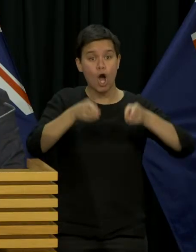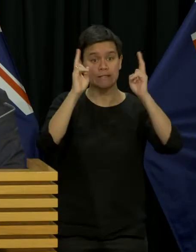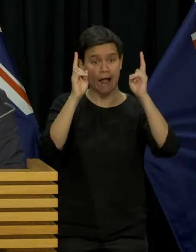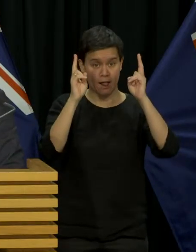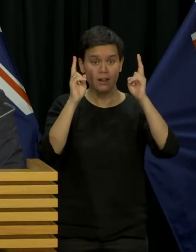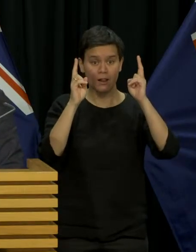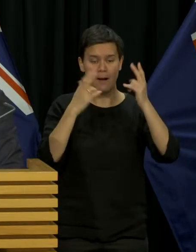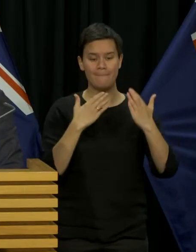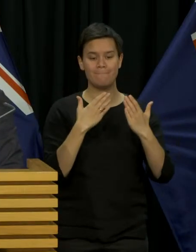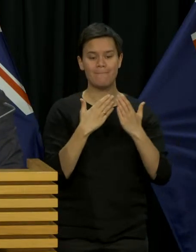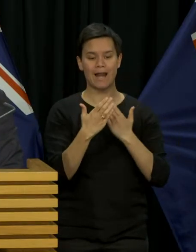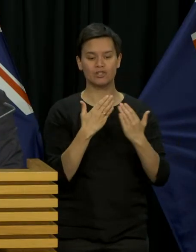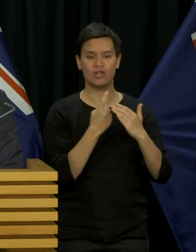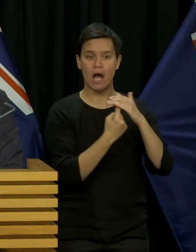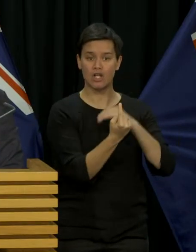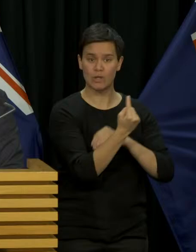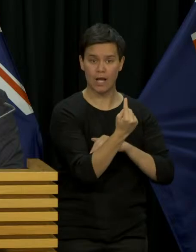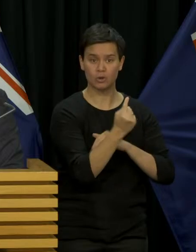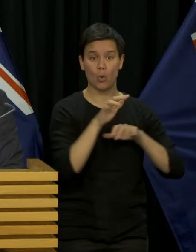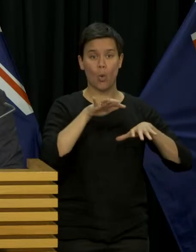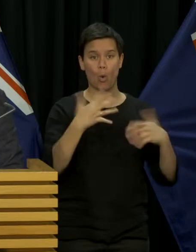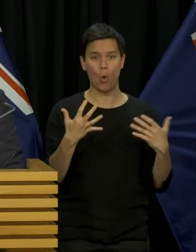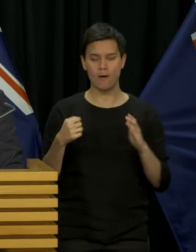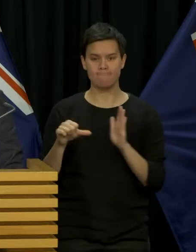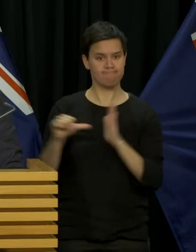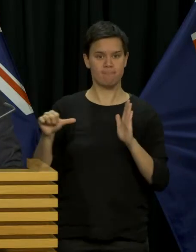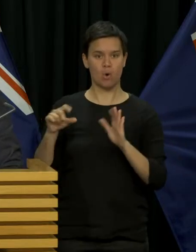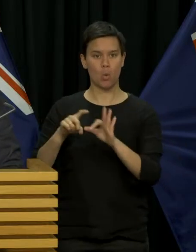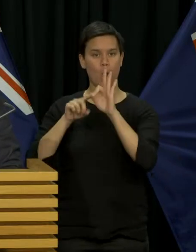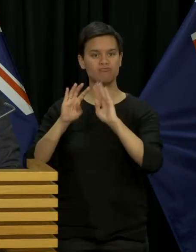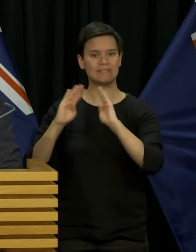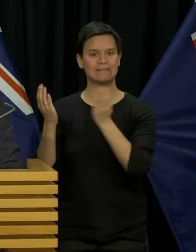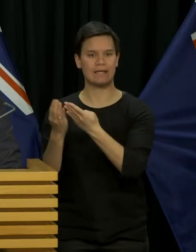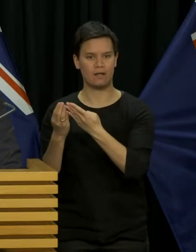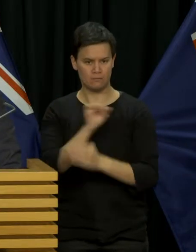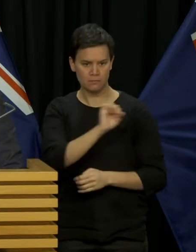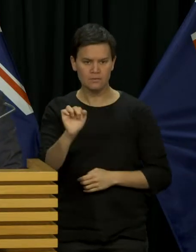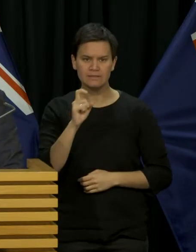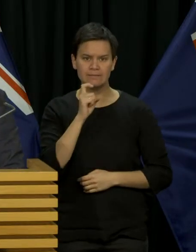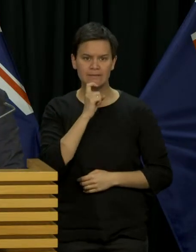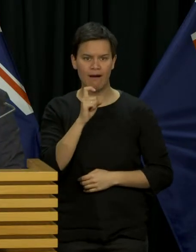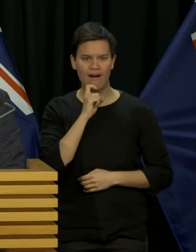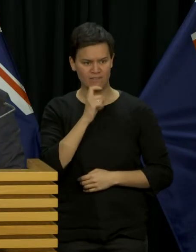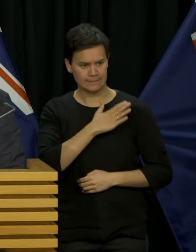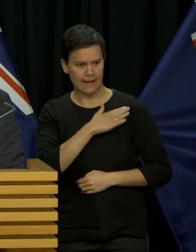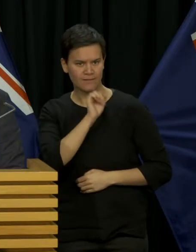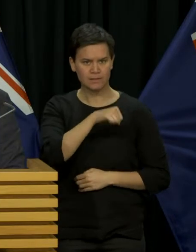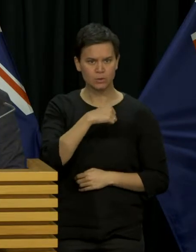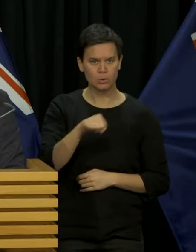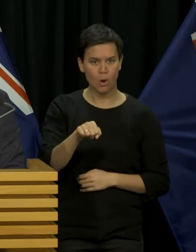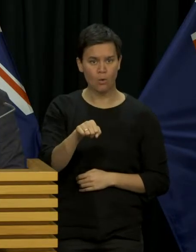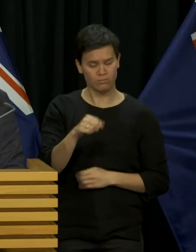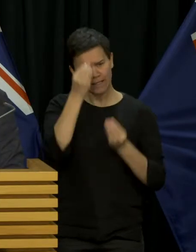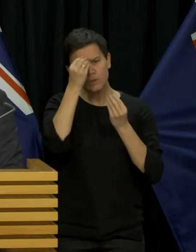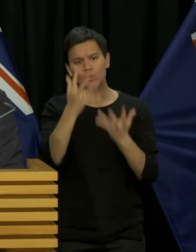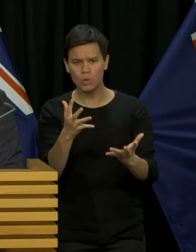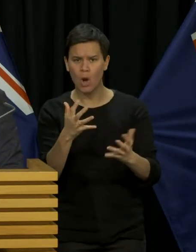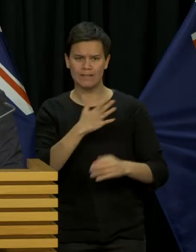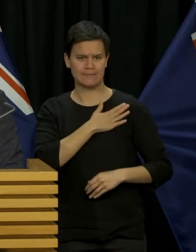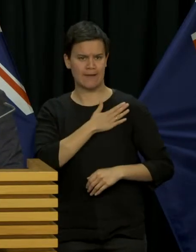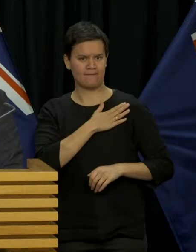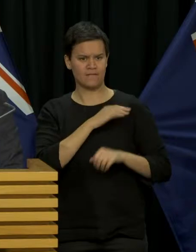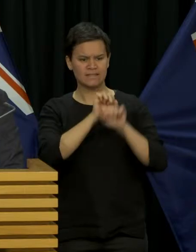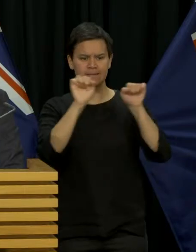managed isolation and quarantine facilities. There are well-established and robust systems and processes in place at all of